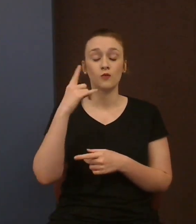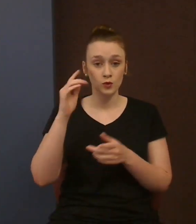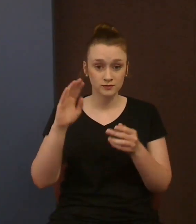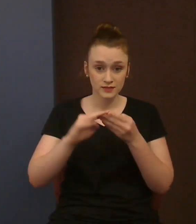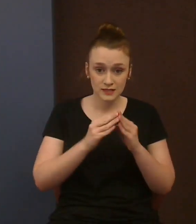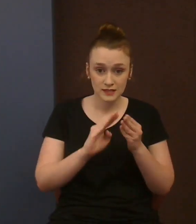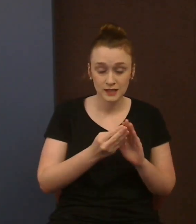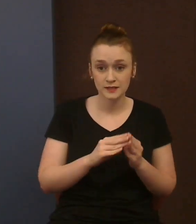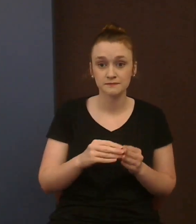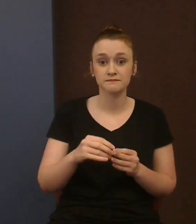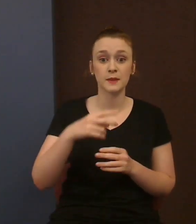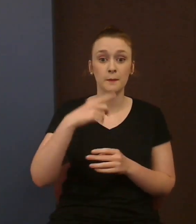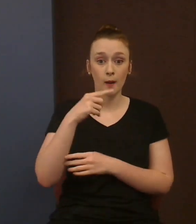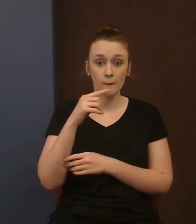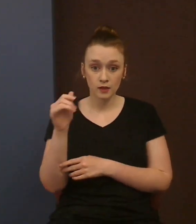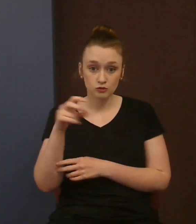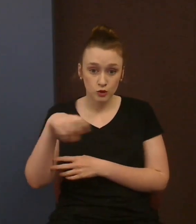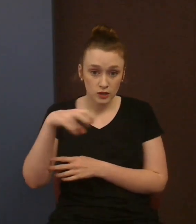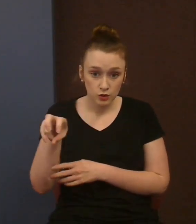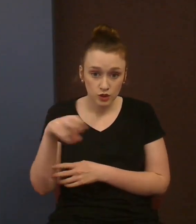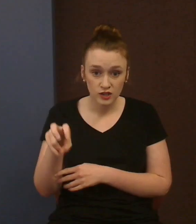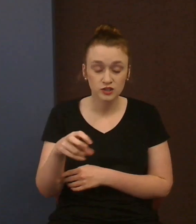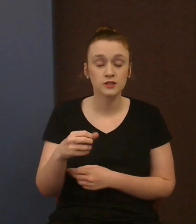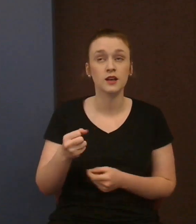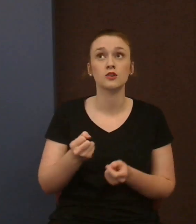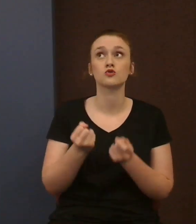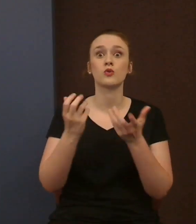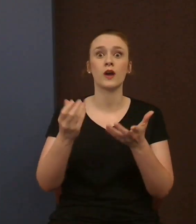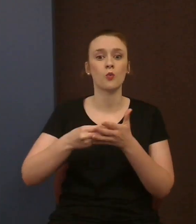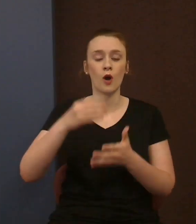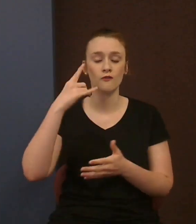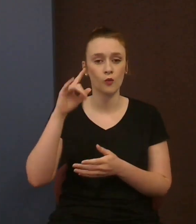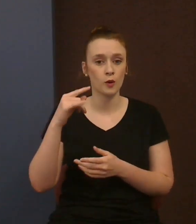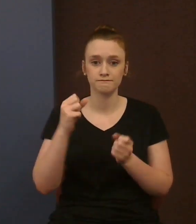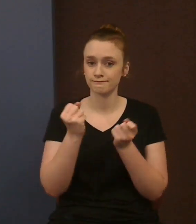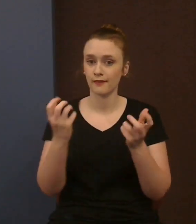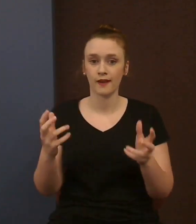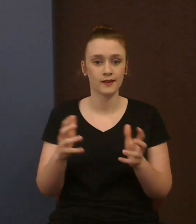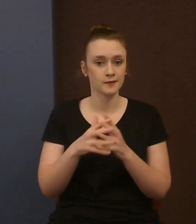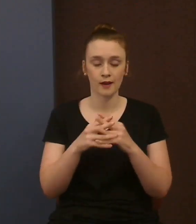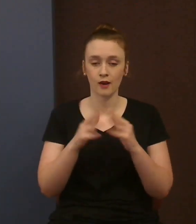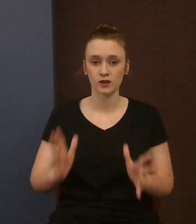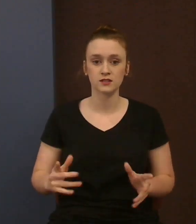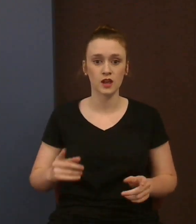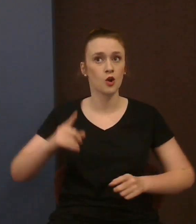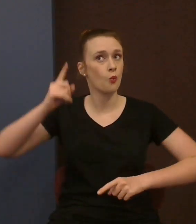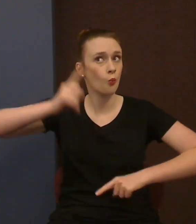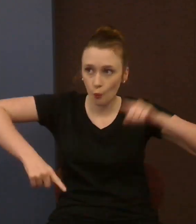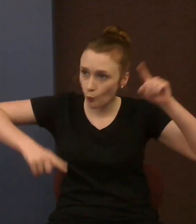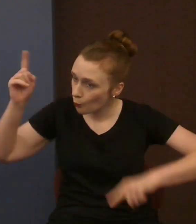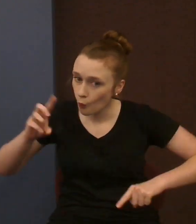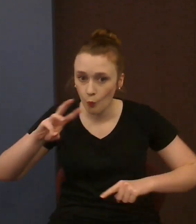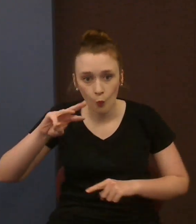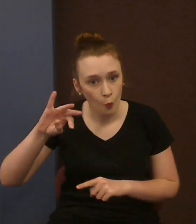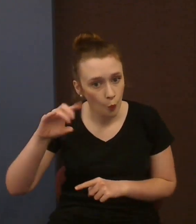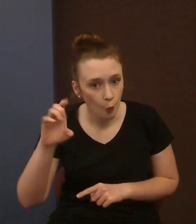great wealth for many Americans, and a wide variety of consumer goods. For